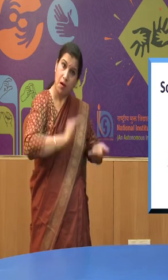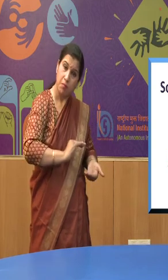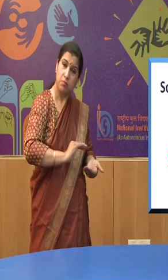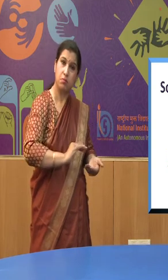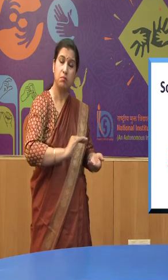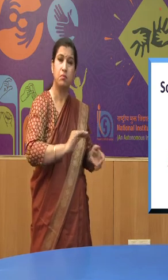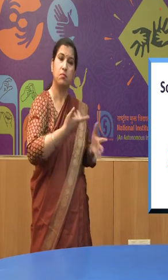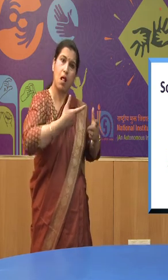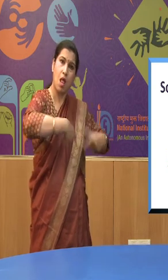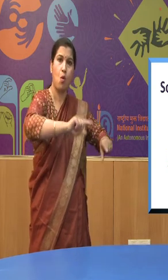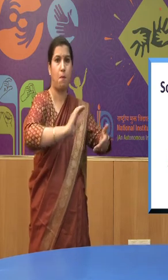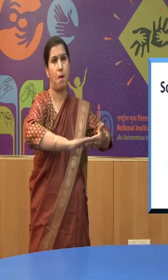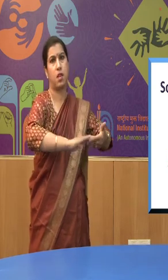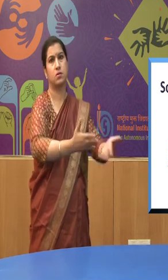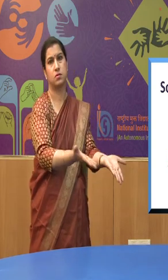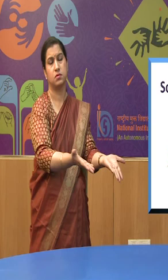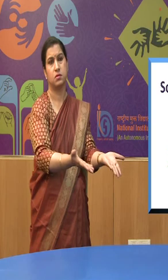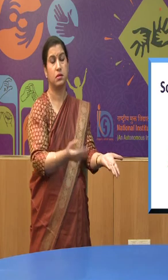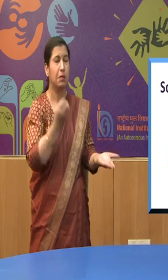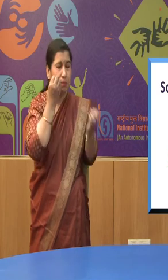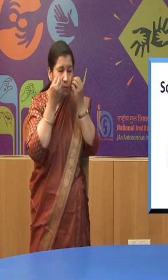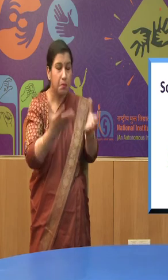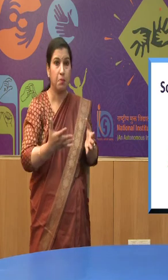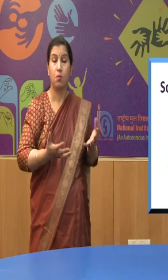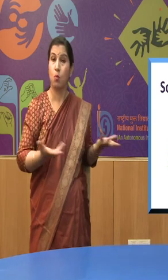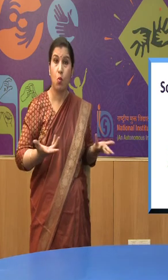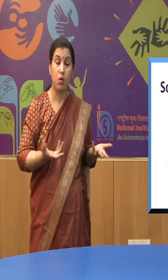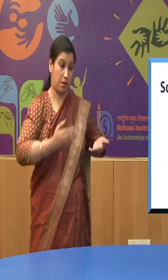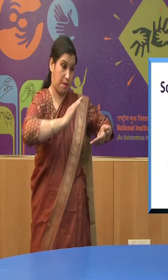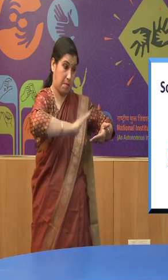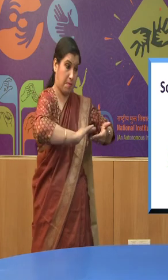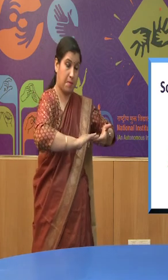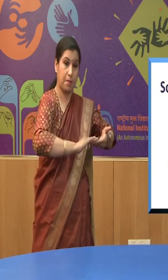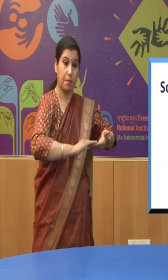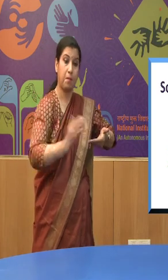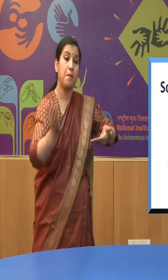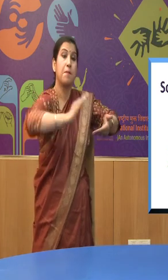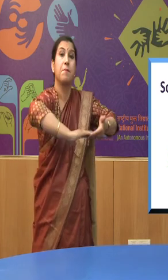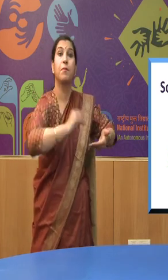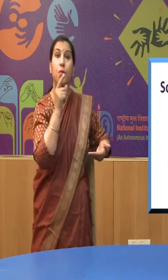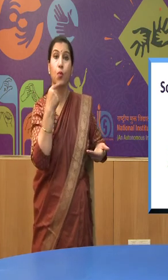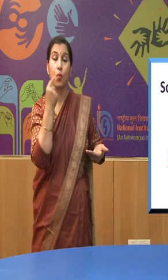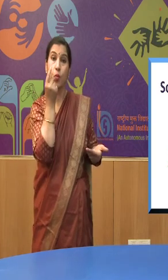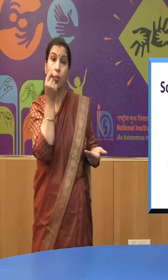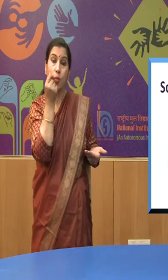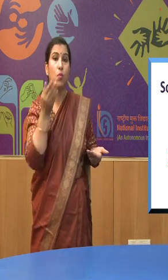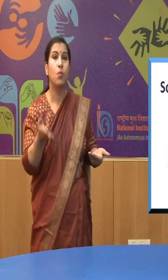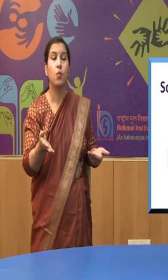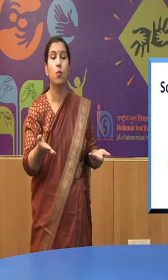And the most strange thing is, in many cases, young girls were